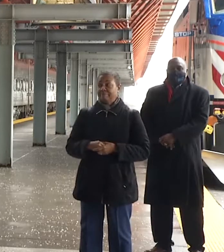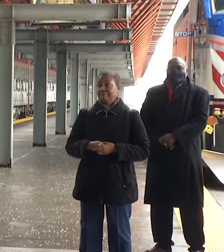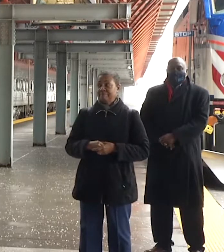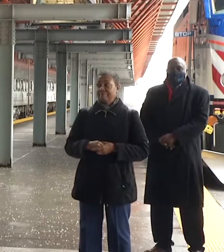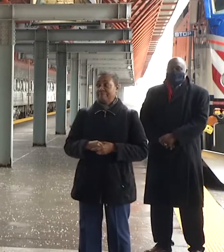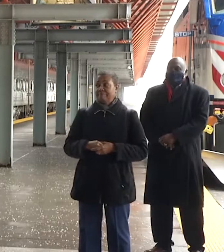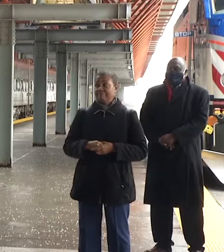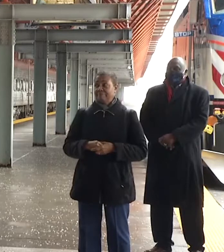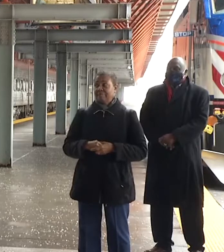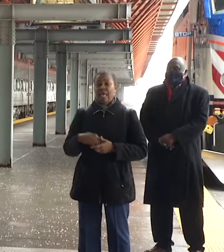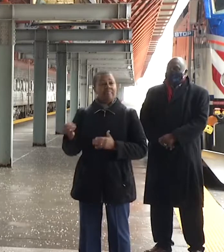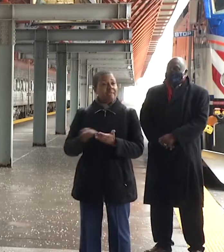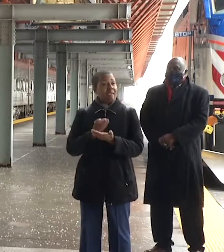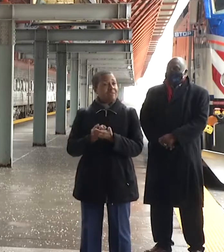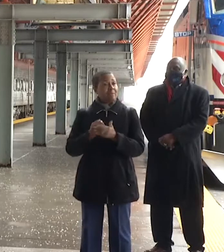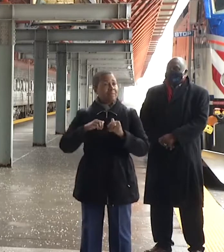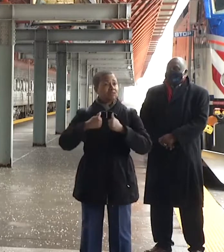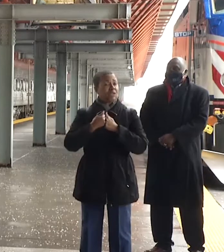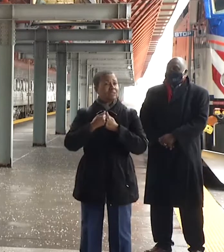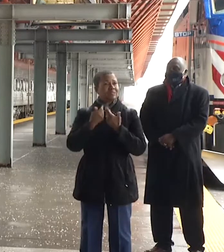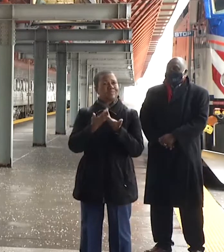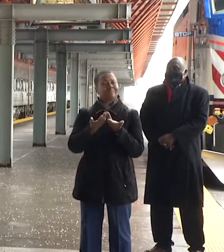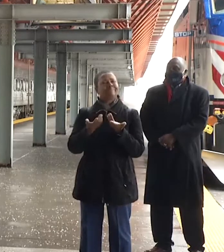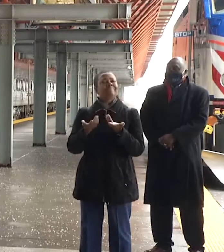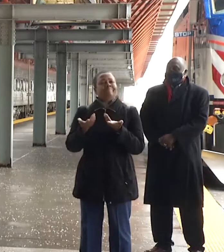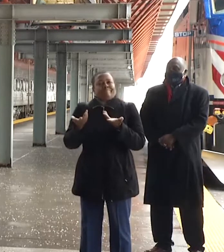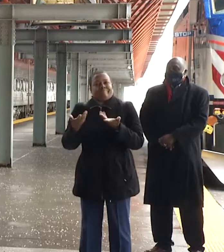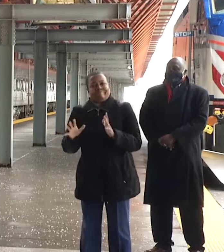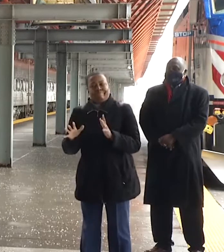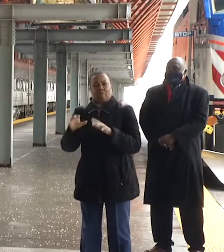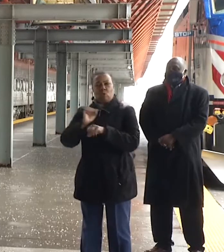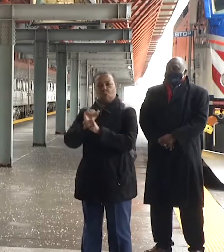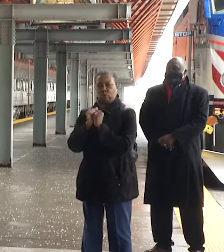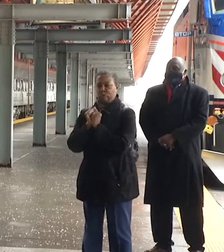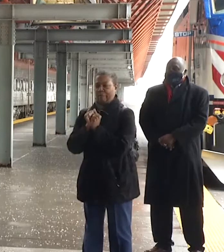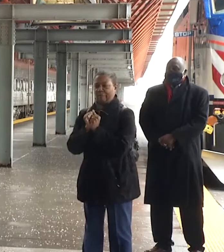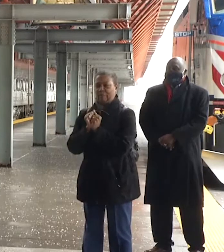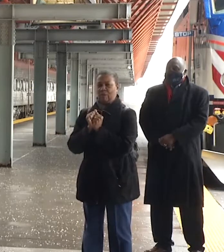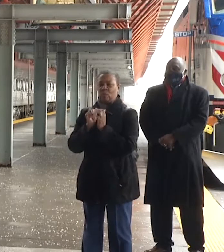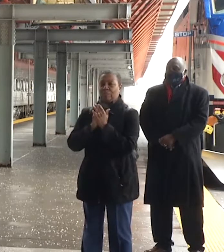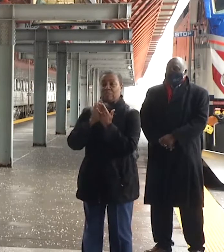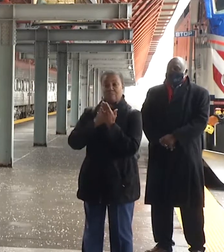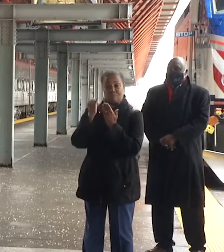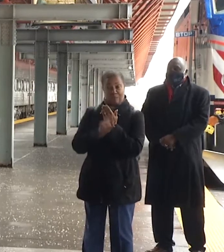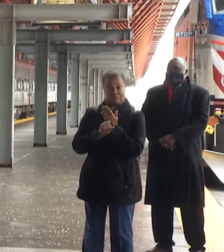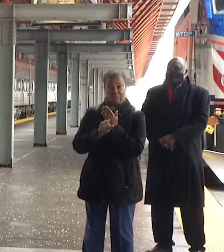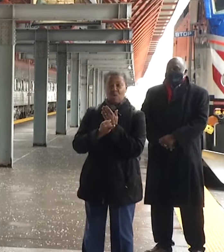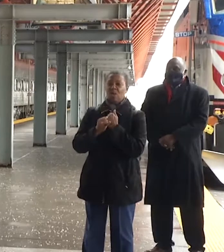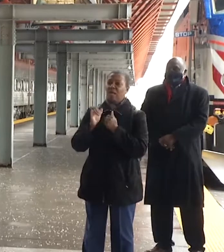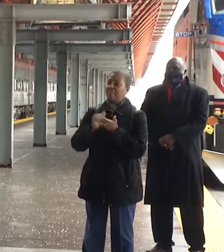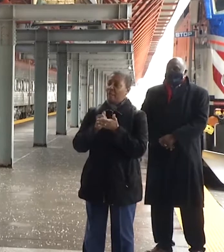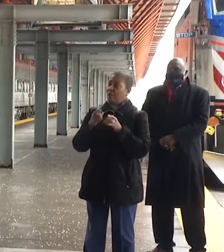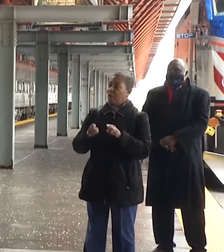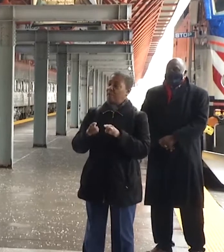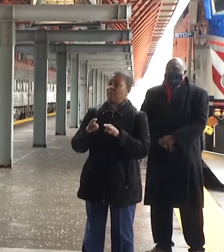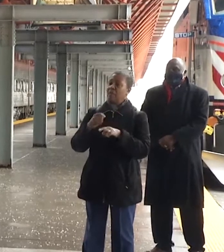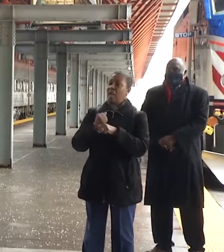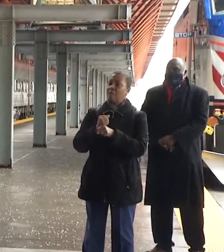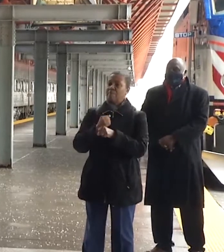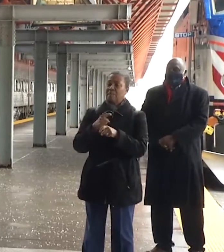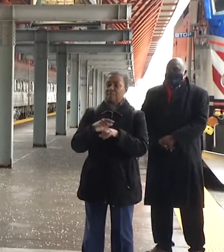We'll get through the economic challenges presented by the pandemic together. And with this project, we will do so while